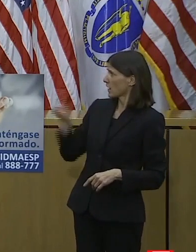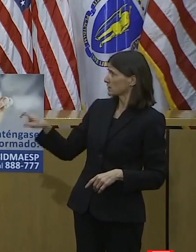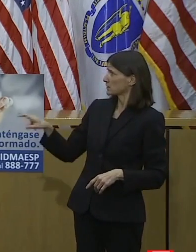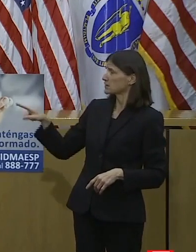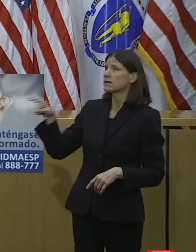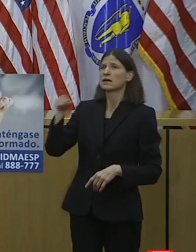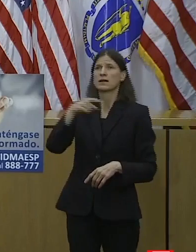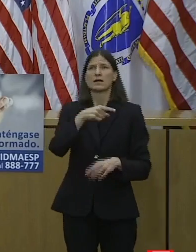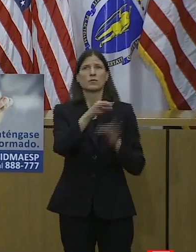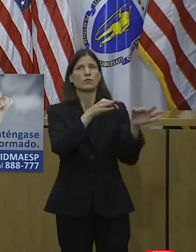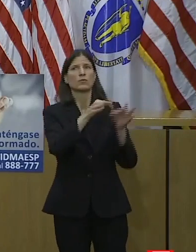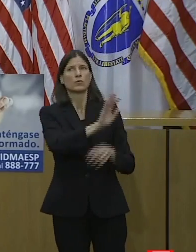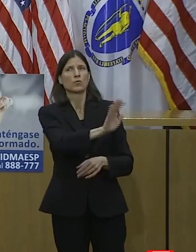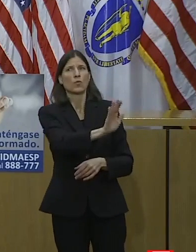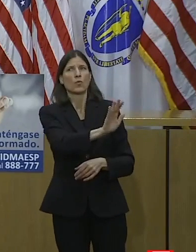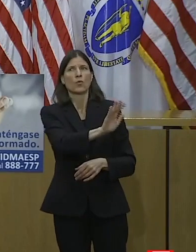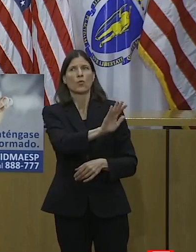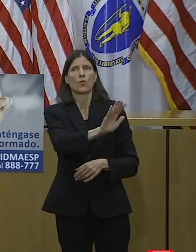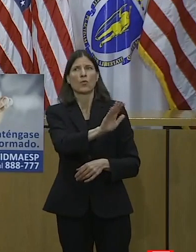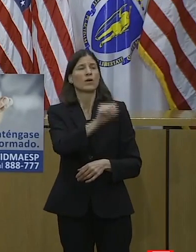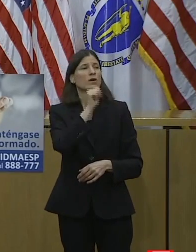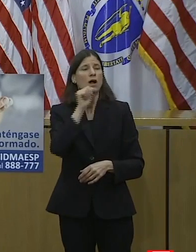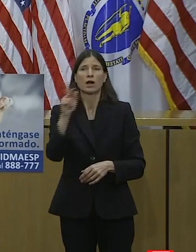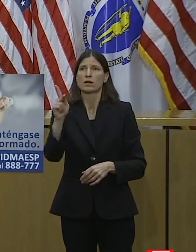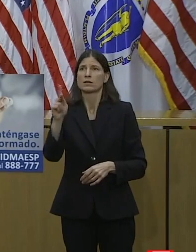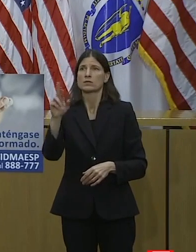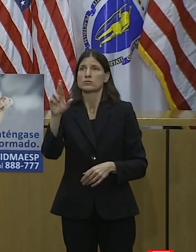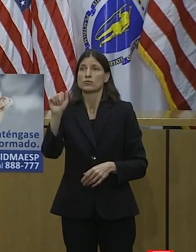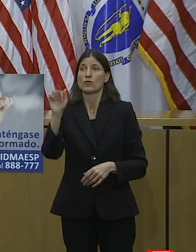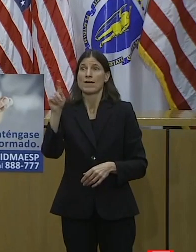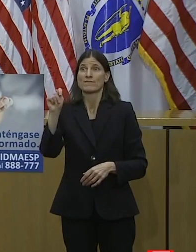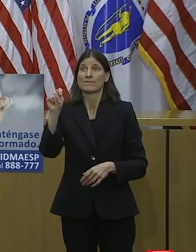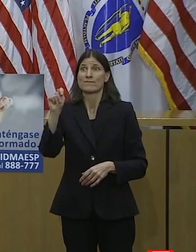a craft plane that came back. It was, I think it was